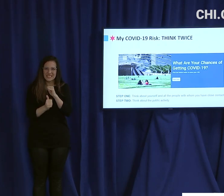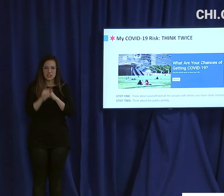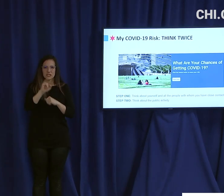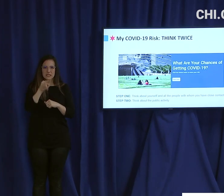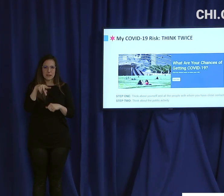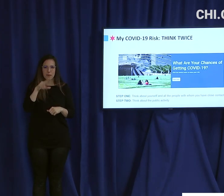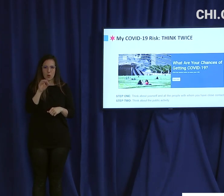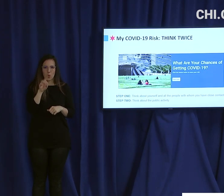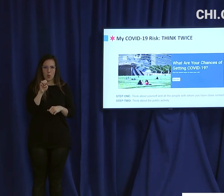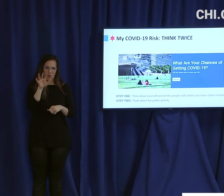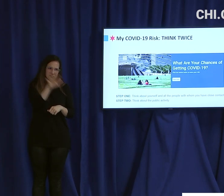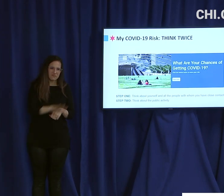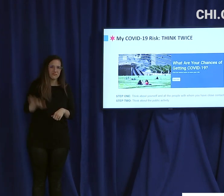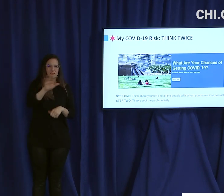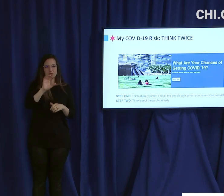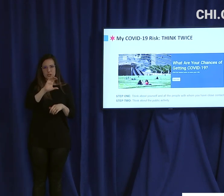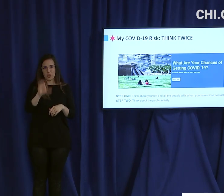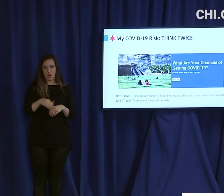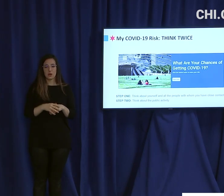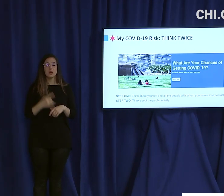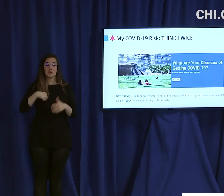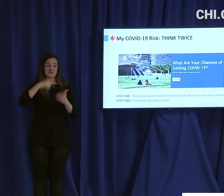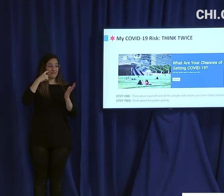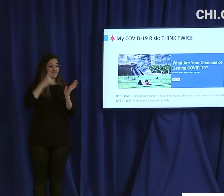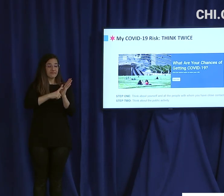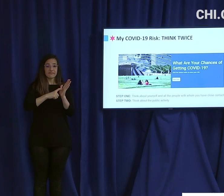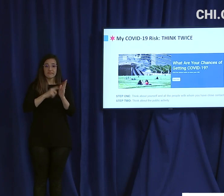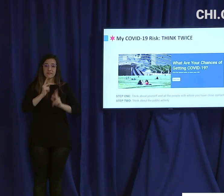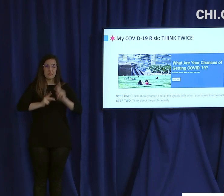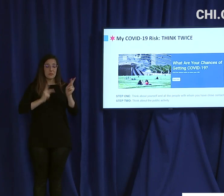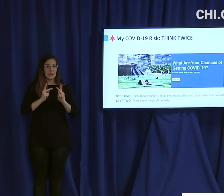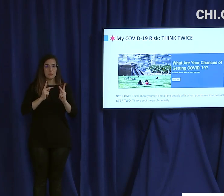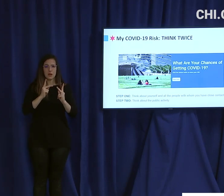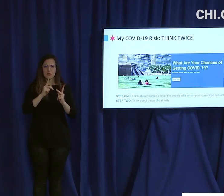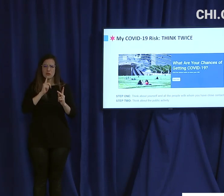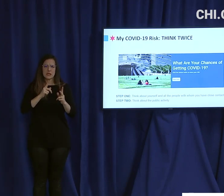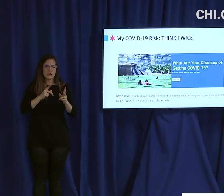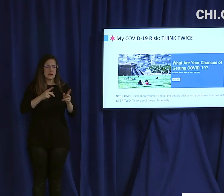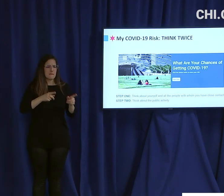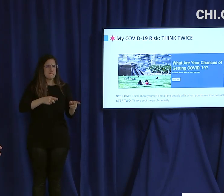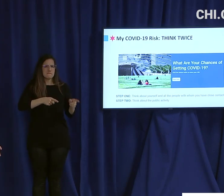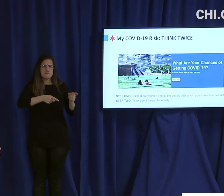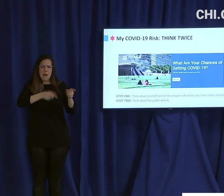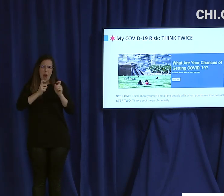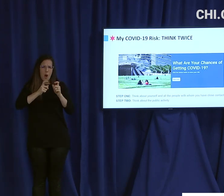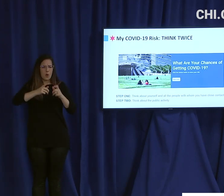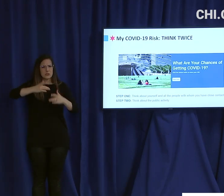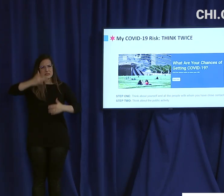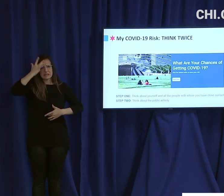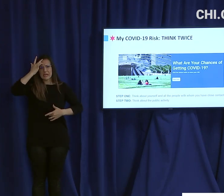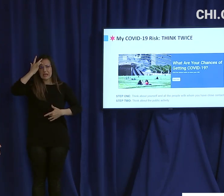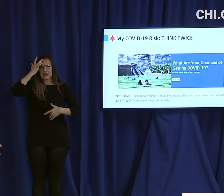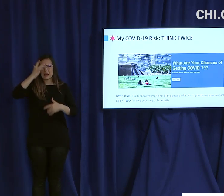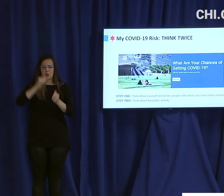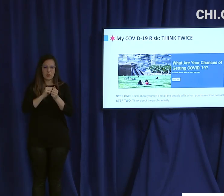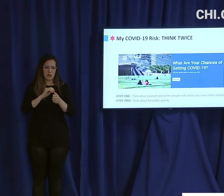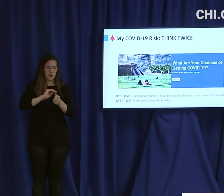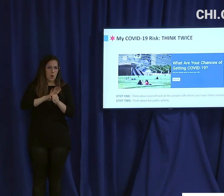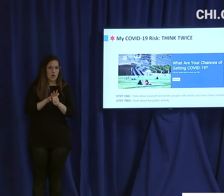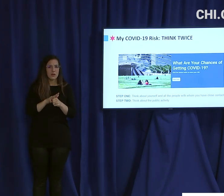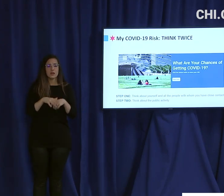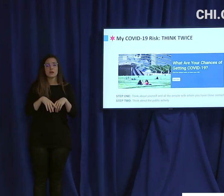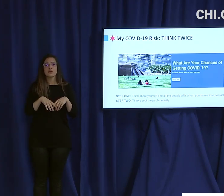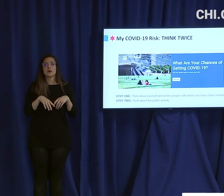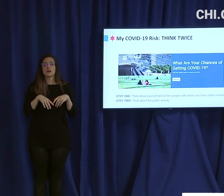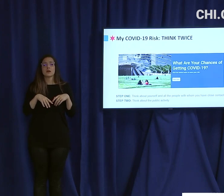see people who get very sick with COVID. We see people admitted to the hospital, and we're still seeing on average 2 to 3